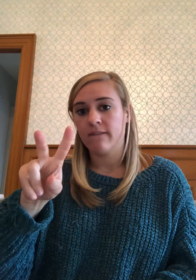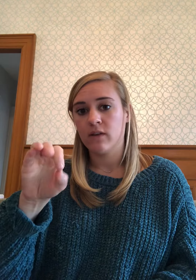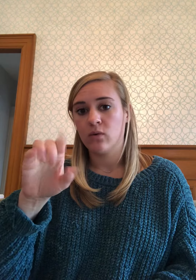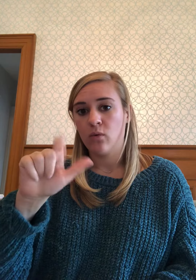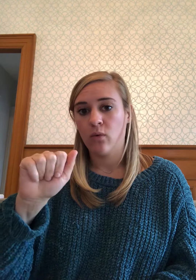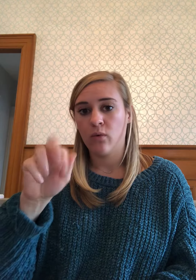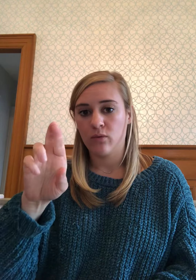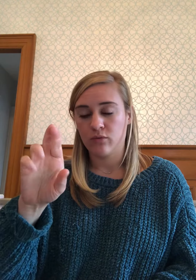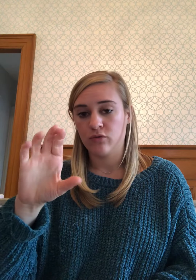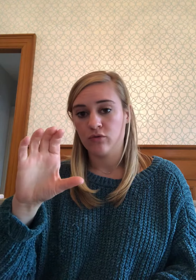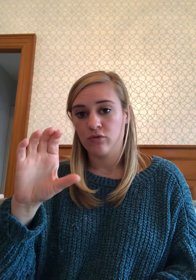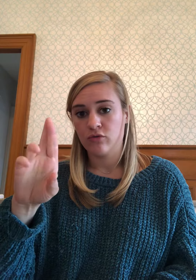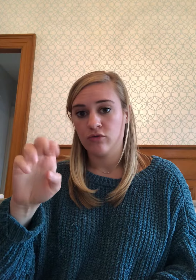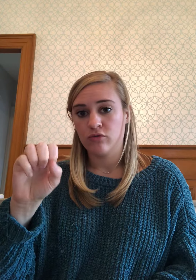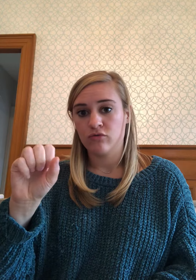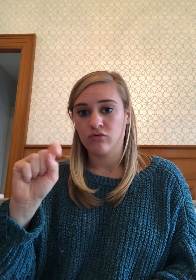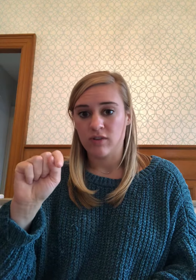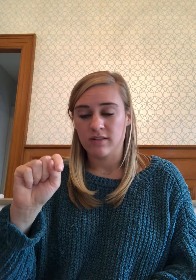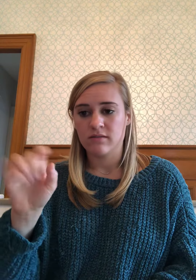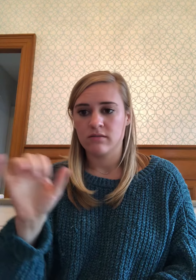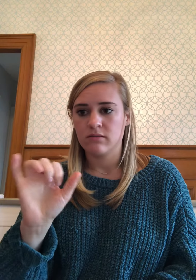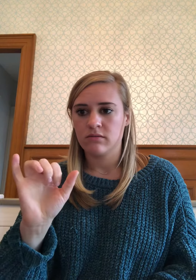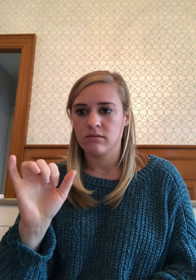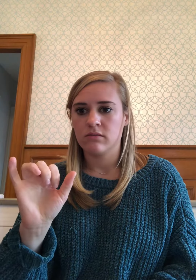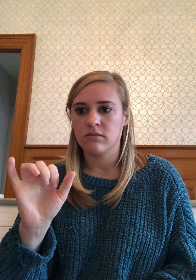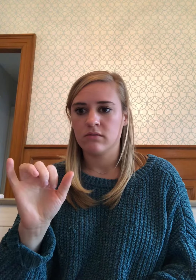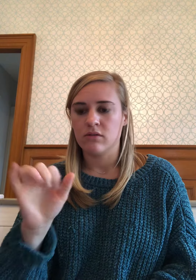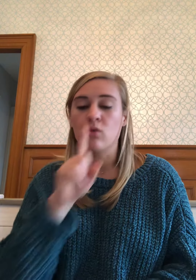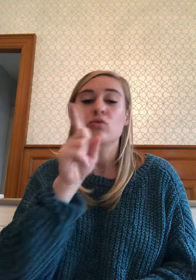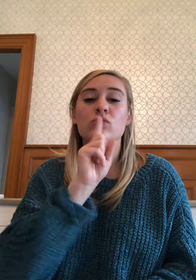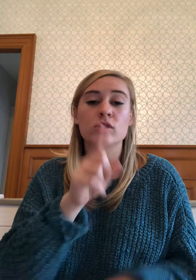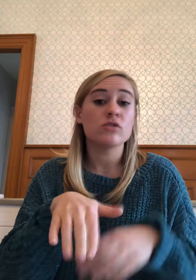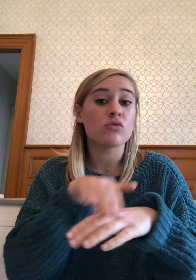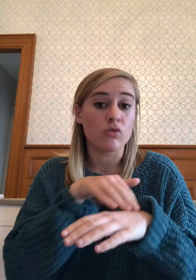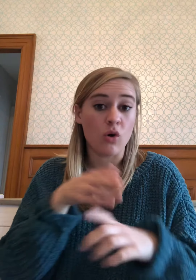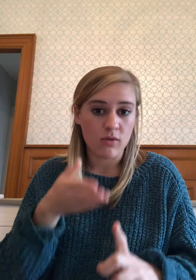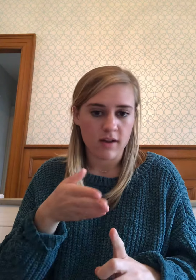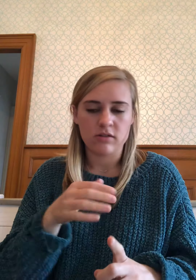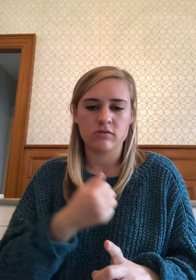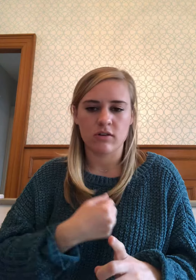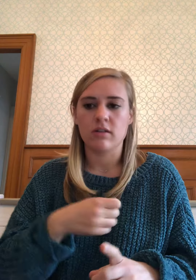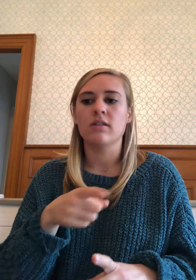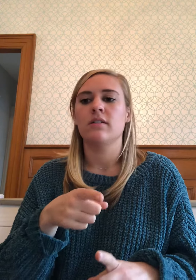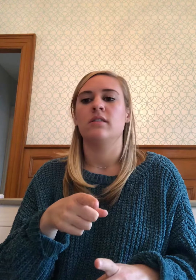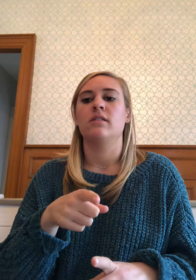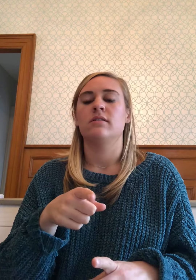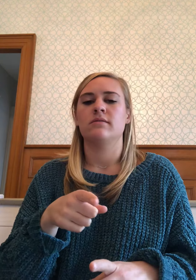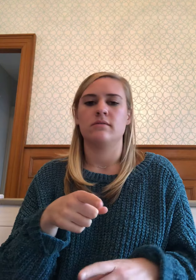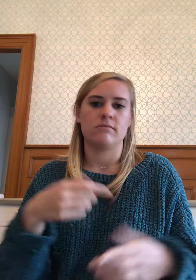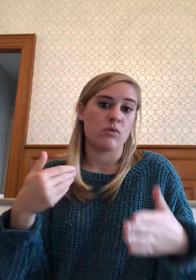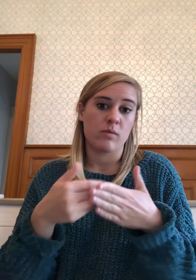Basically, close to a year, 232 days, again in the dog study.